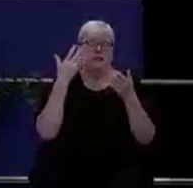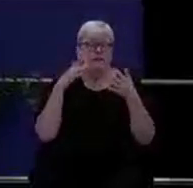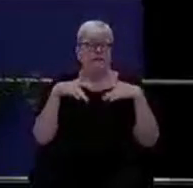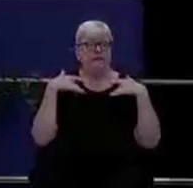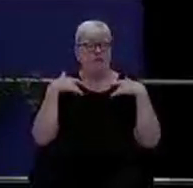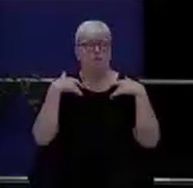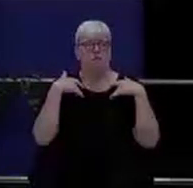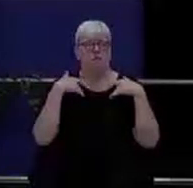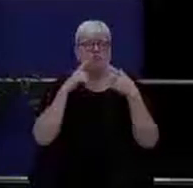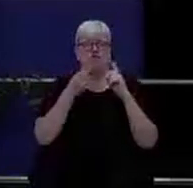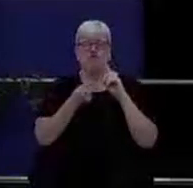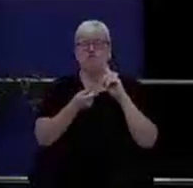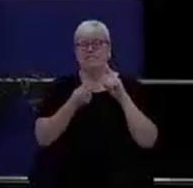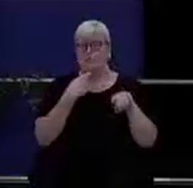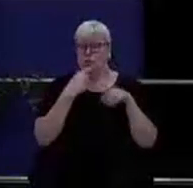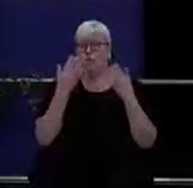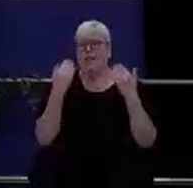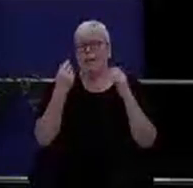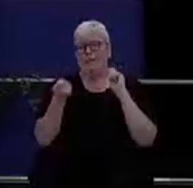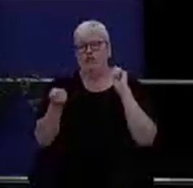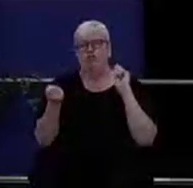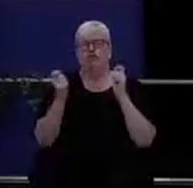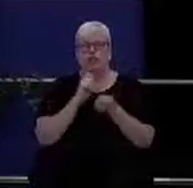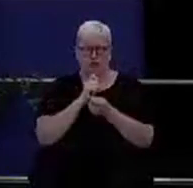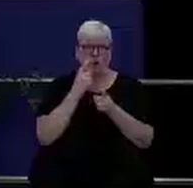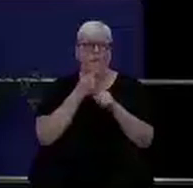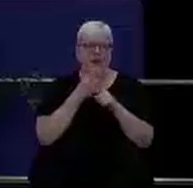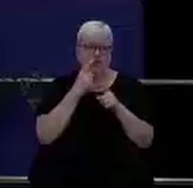a response to the climate emergency and